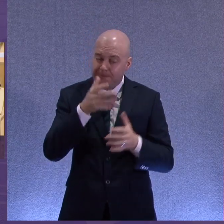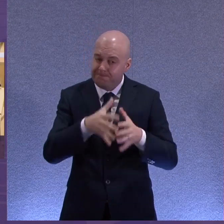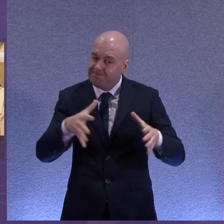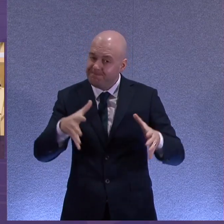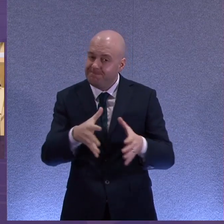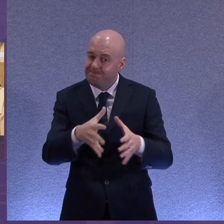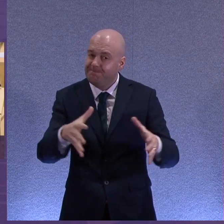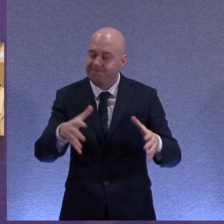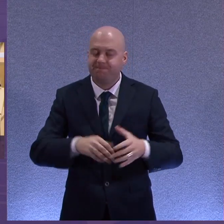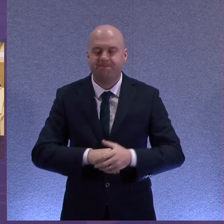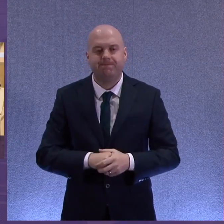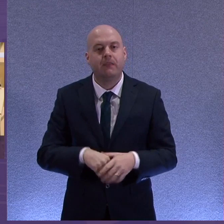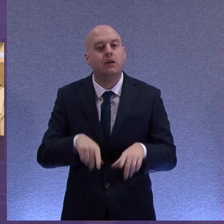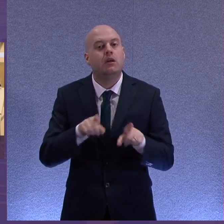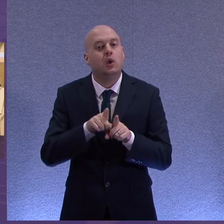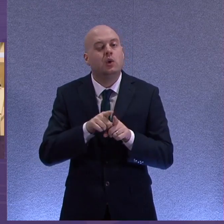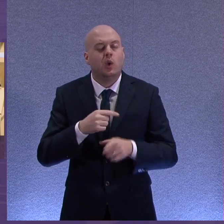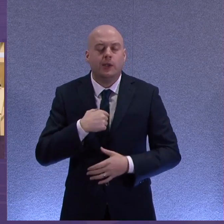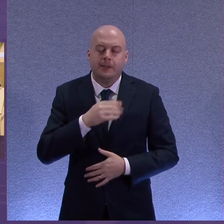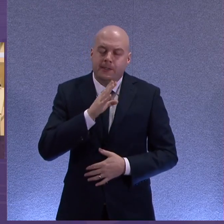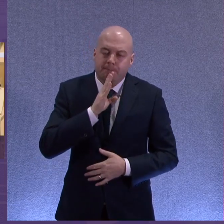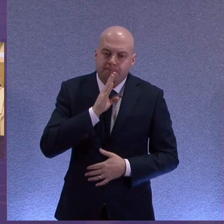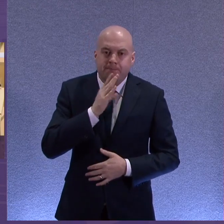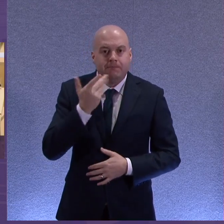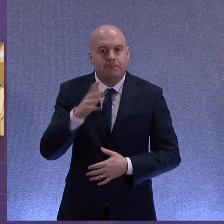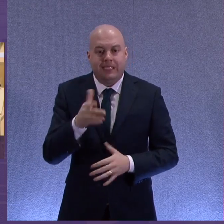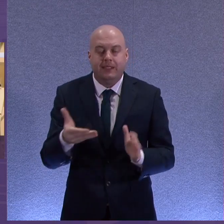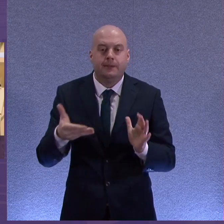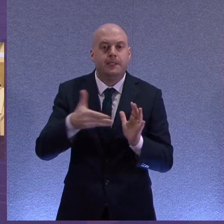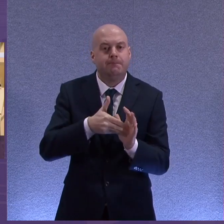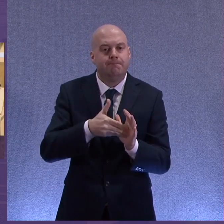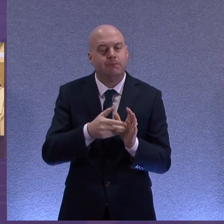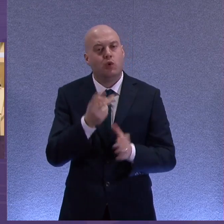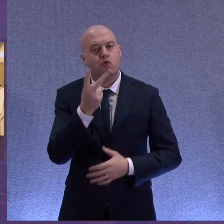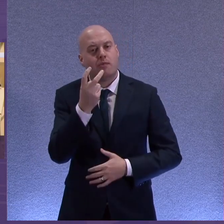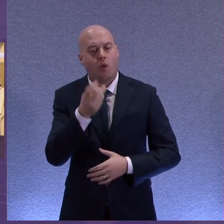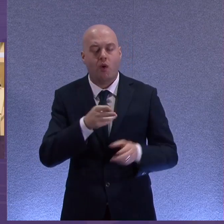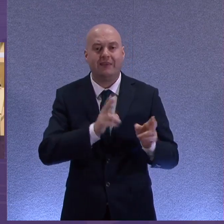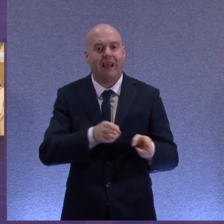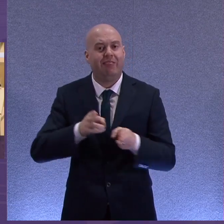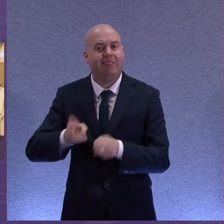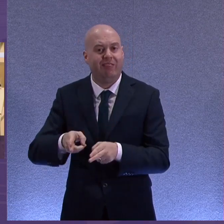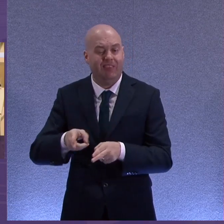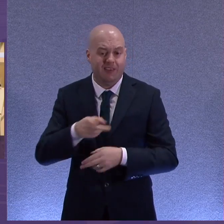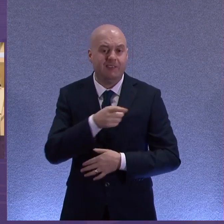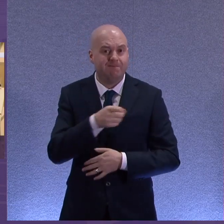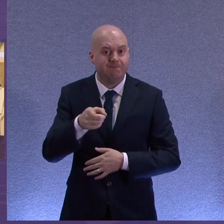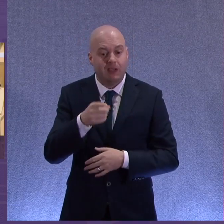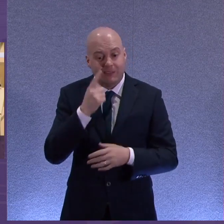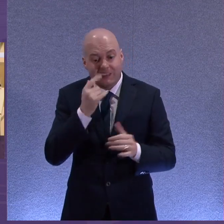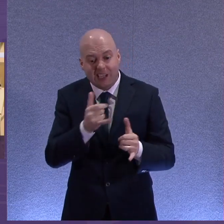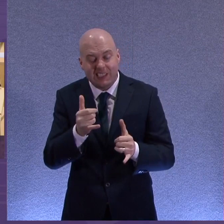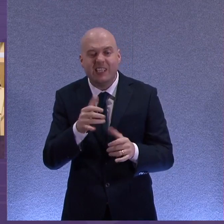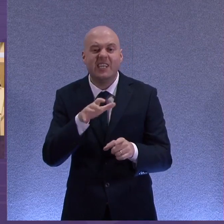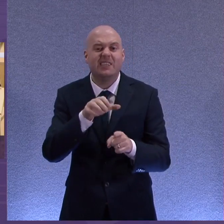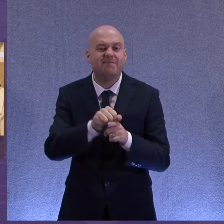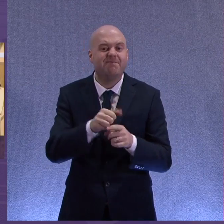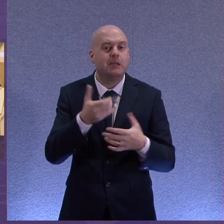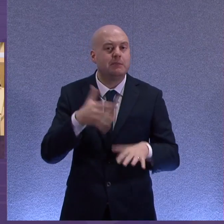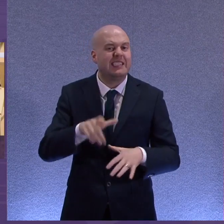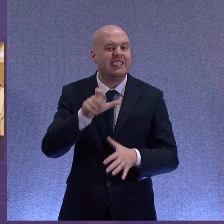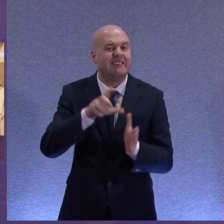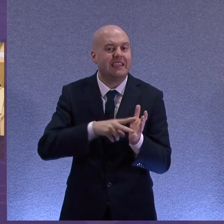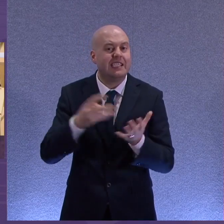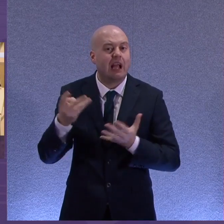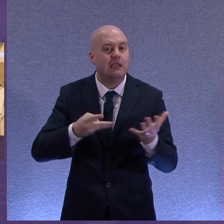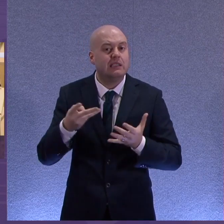that I can report that there have been a further 2 deaths of patients who had tested positive for COVID-19, taking the total number of deaths in Scotland